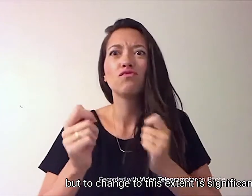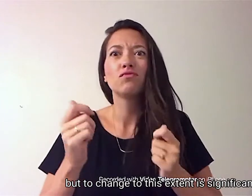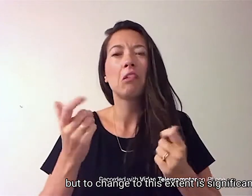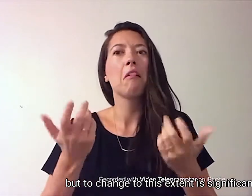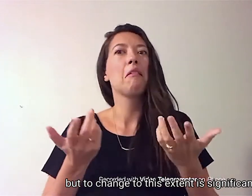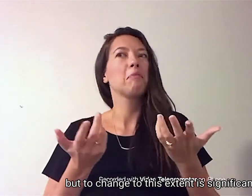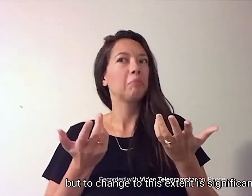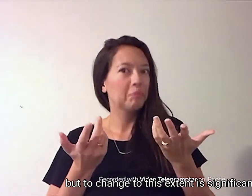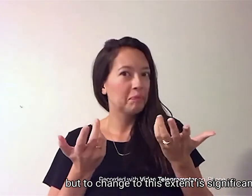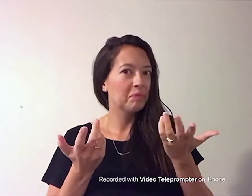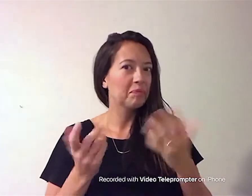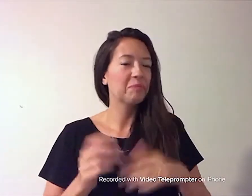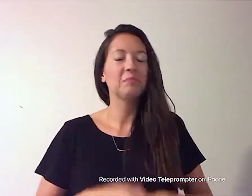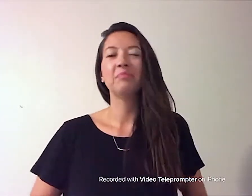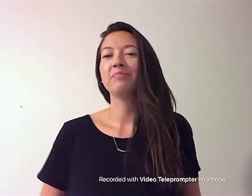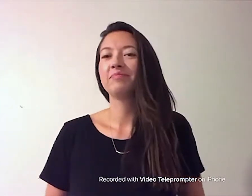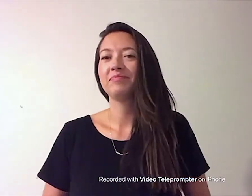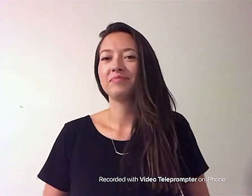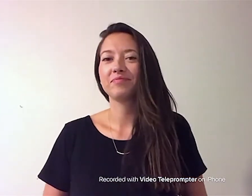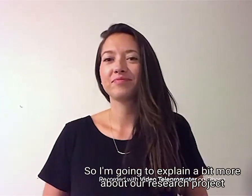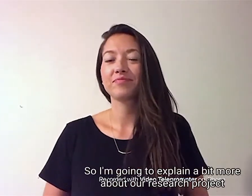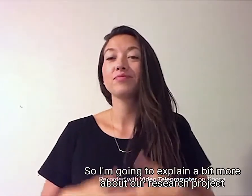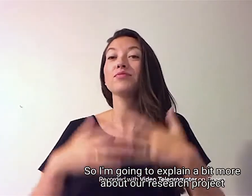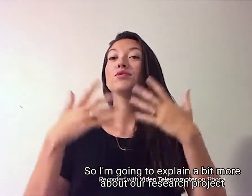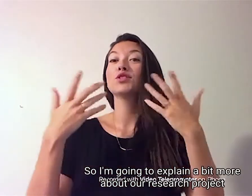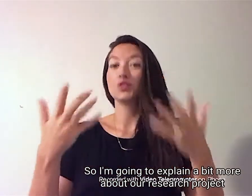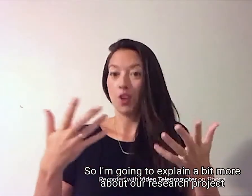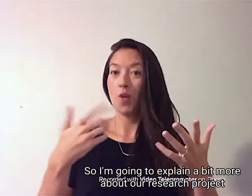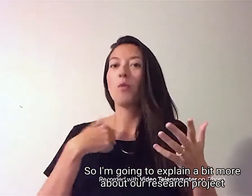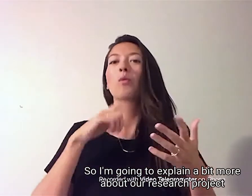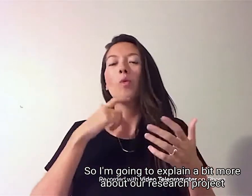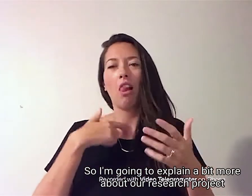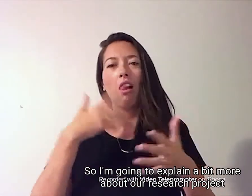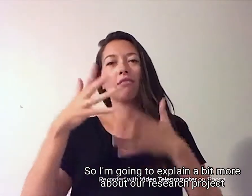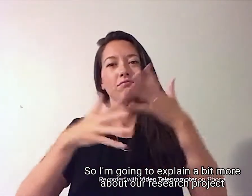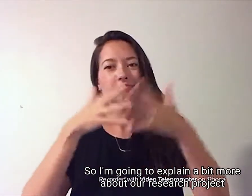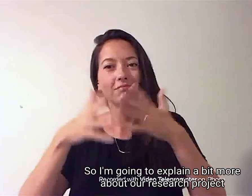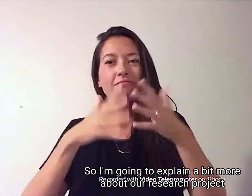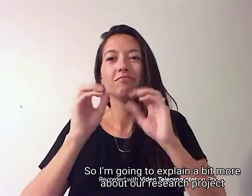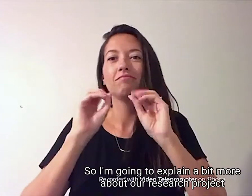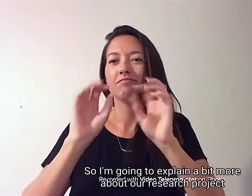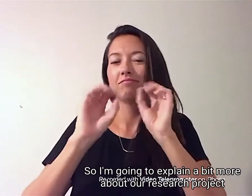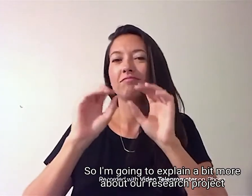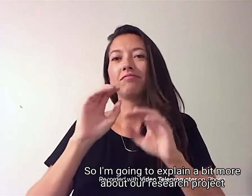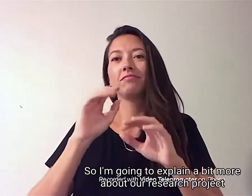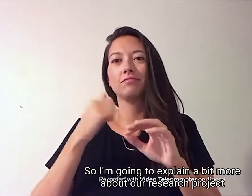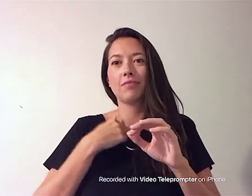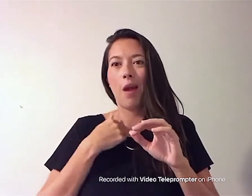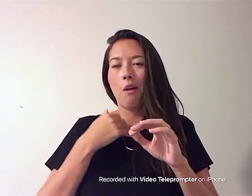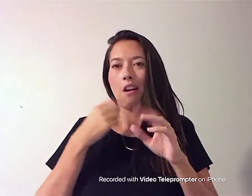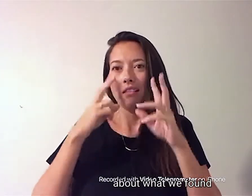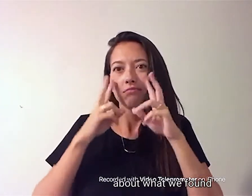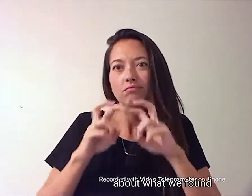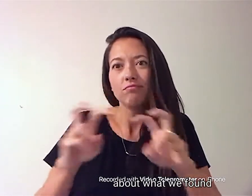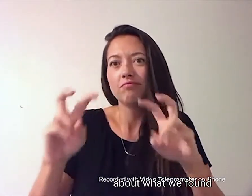is significant. So I'm going to explain a bit more about our research project, about what we